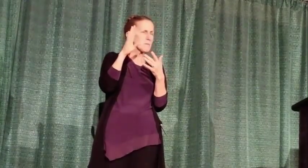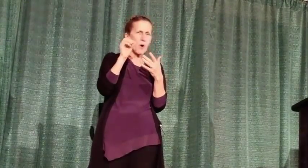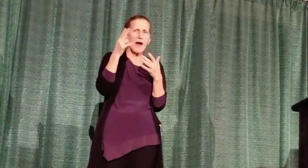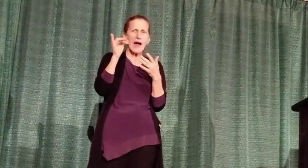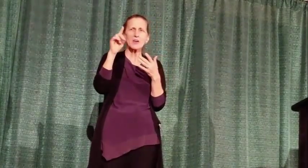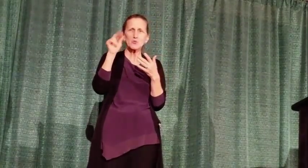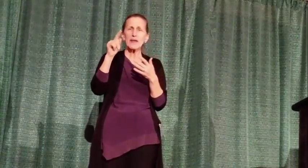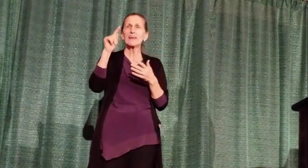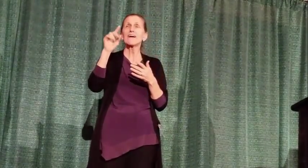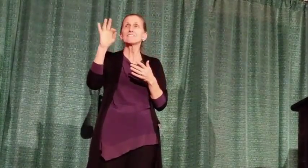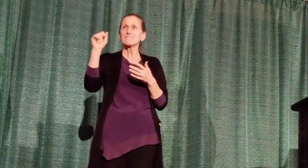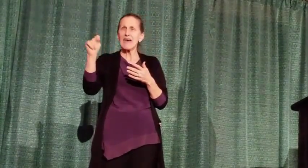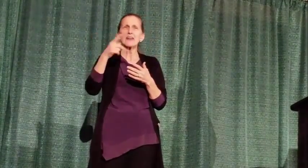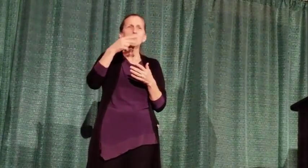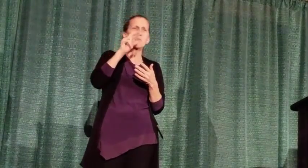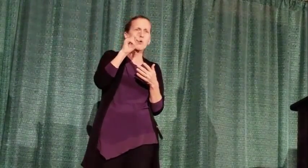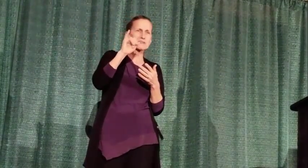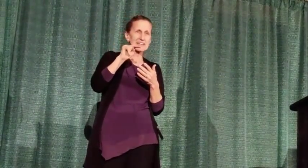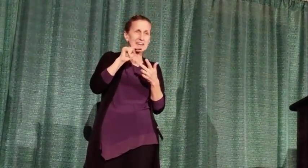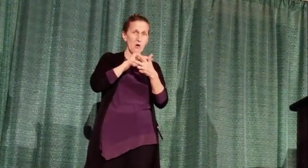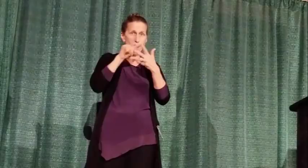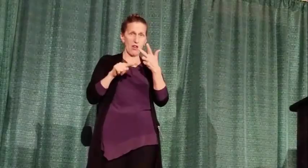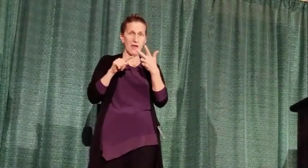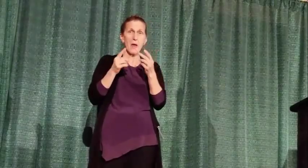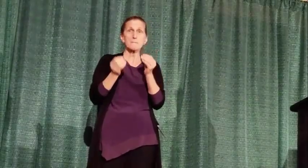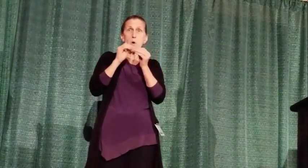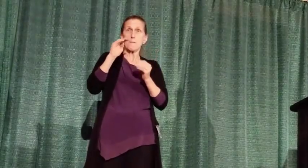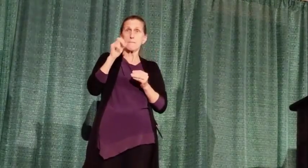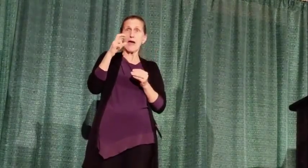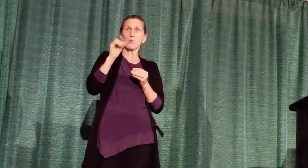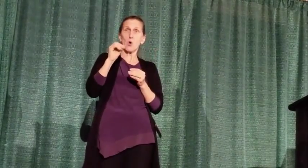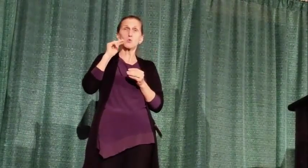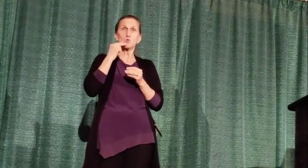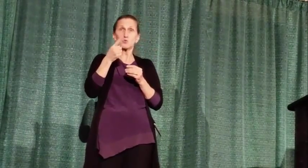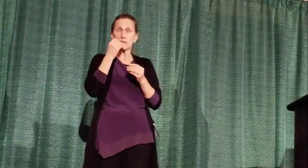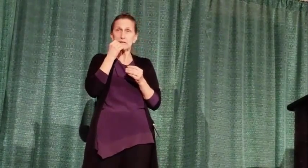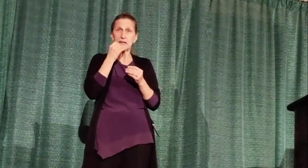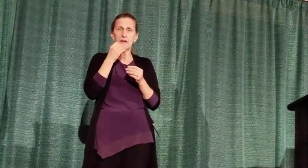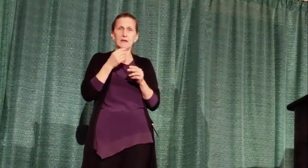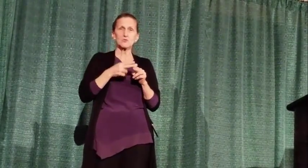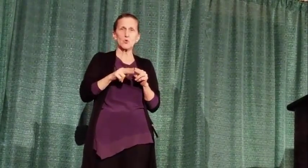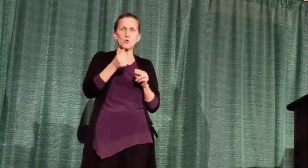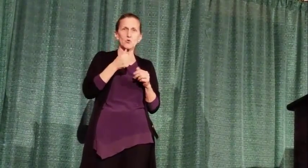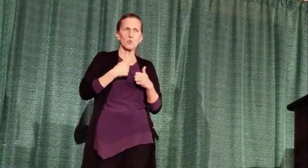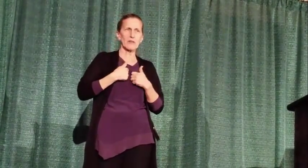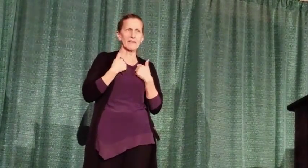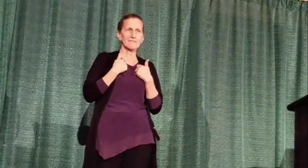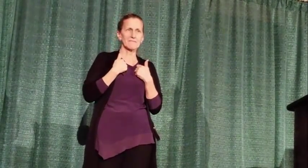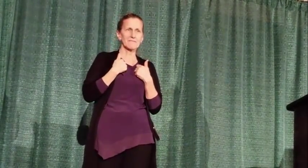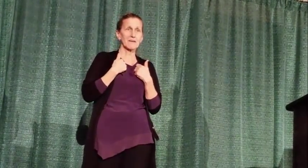this, very critical, is that the more macronutrients you eat, the shorter you live. And